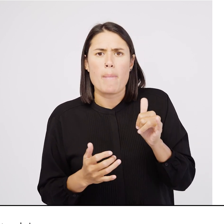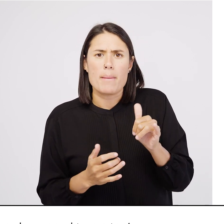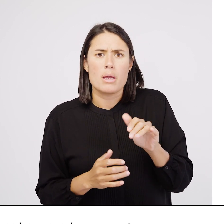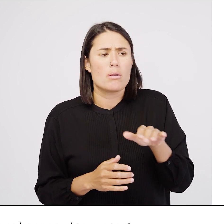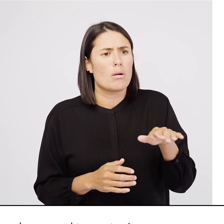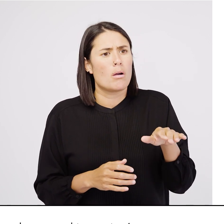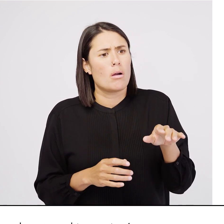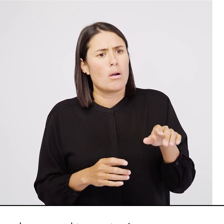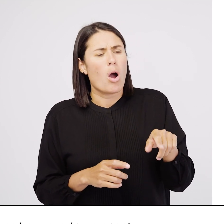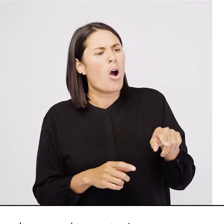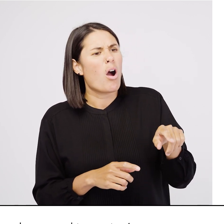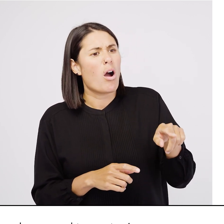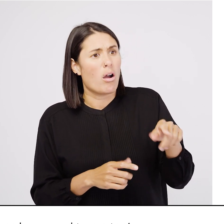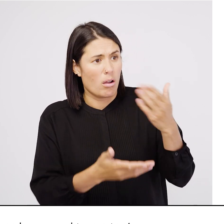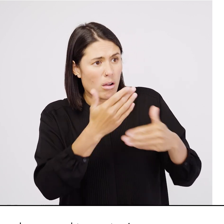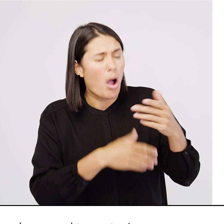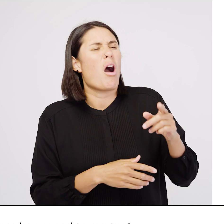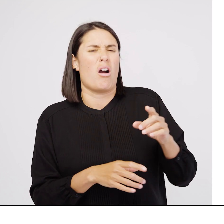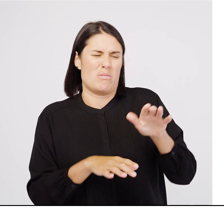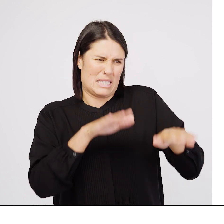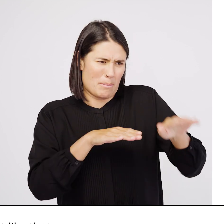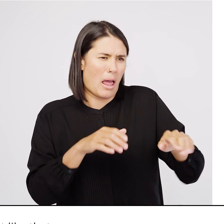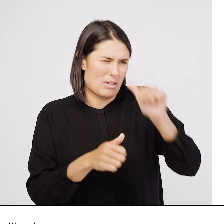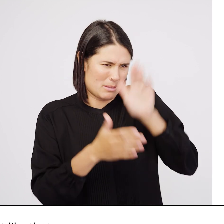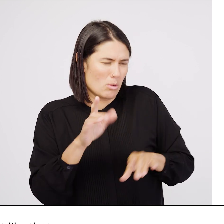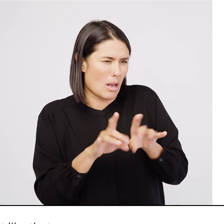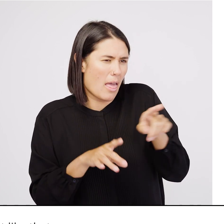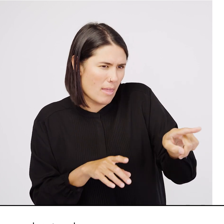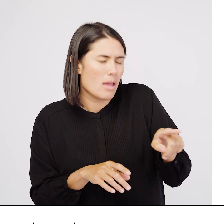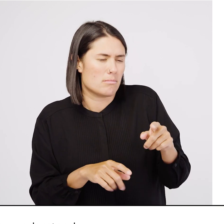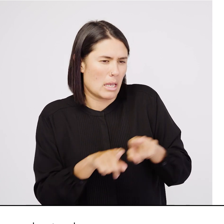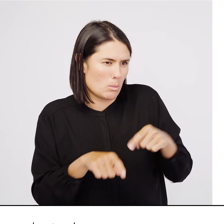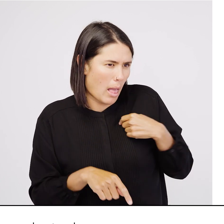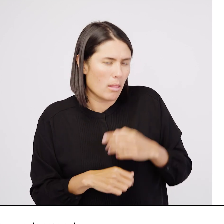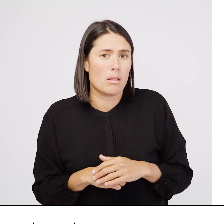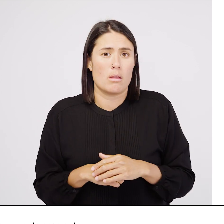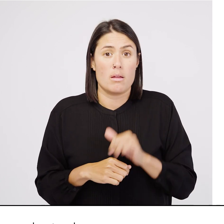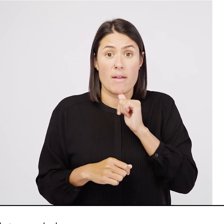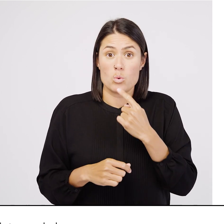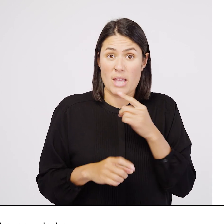ask is, "Yeah, something like that has happened to me too." A statement like that will show that